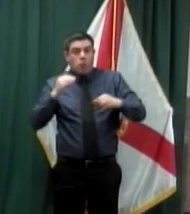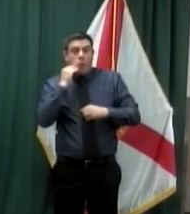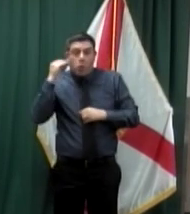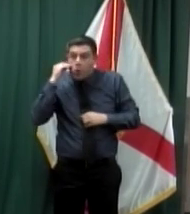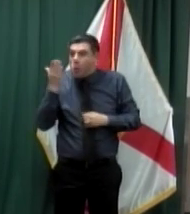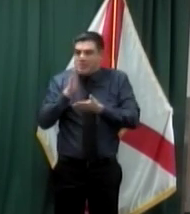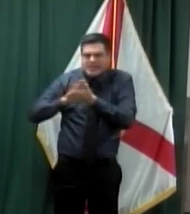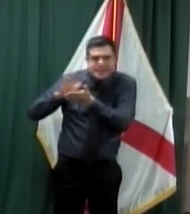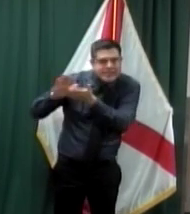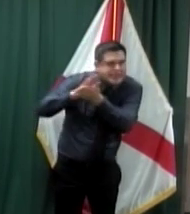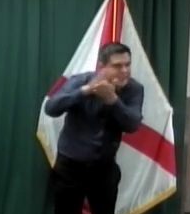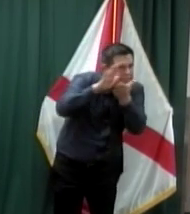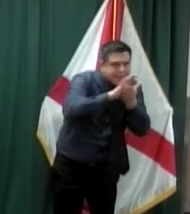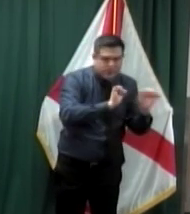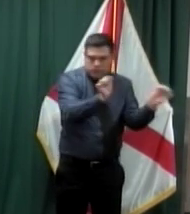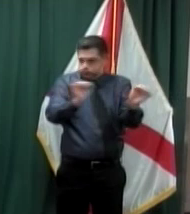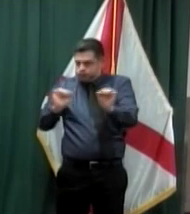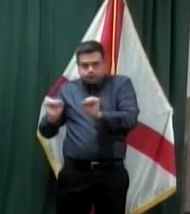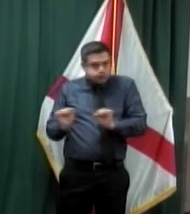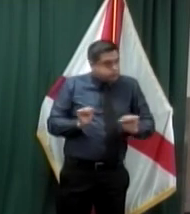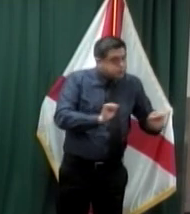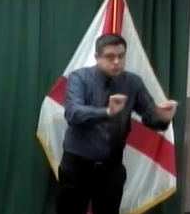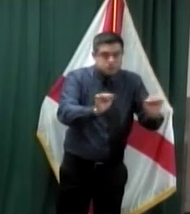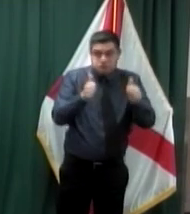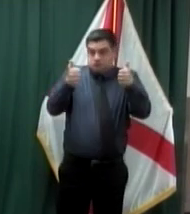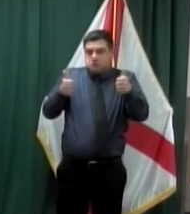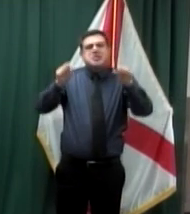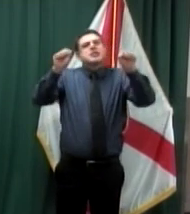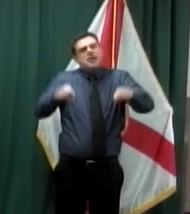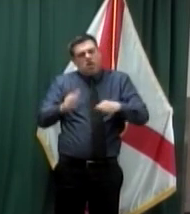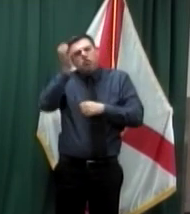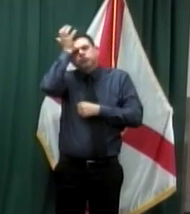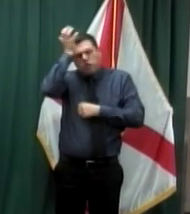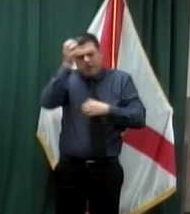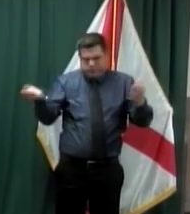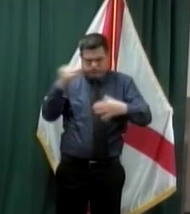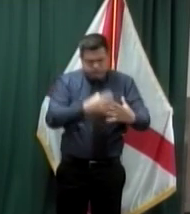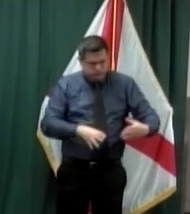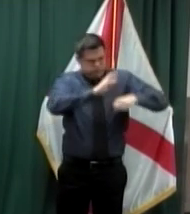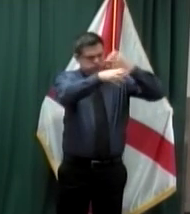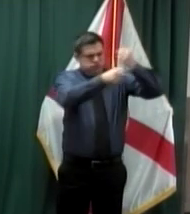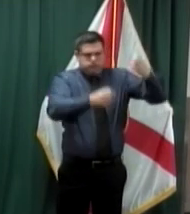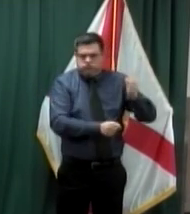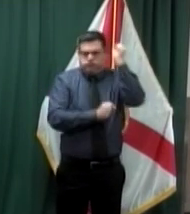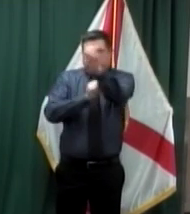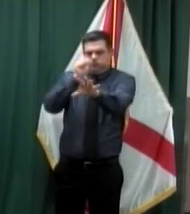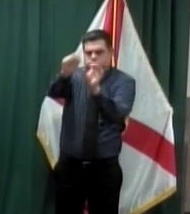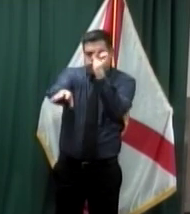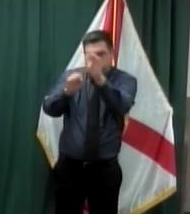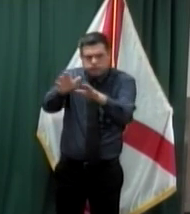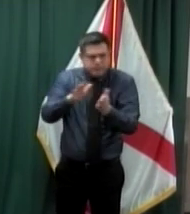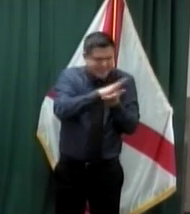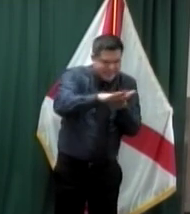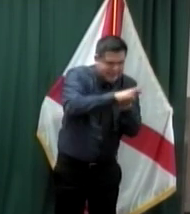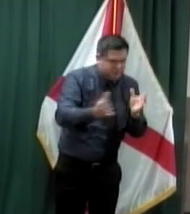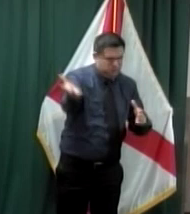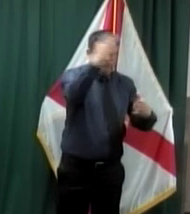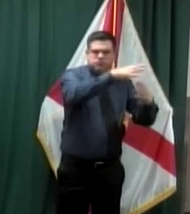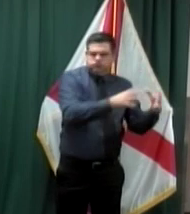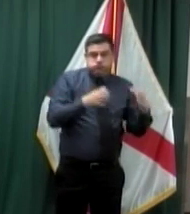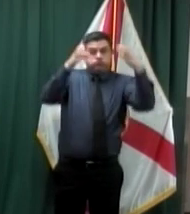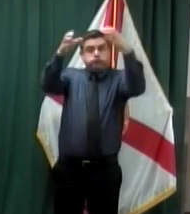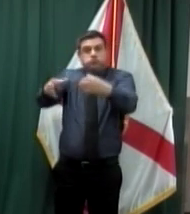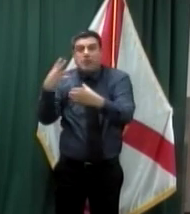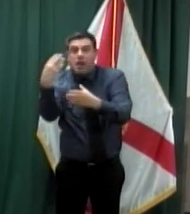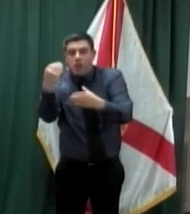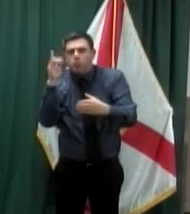will be able to take your refuse if you desire to the transfer stations. Our libraries, as a lot of you know, we were